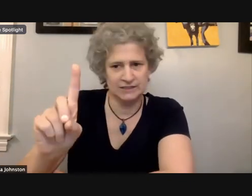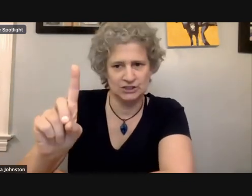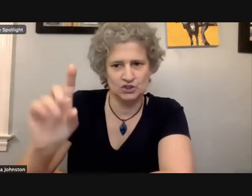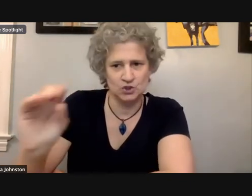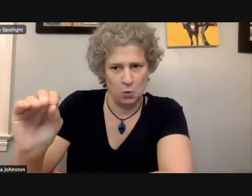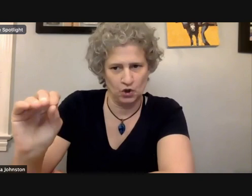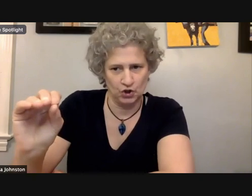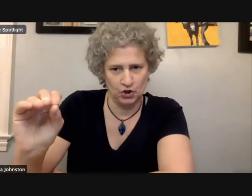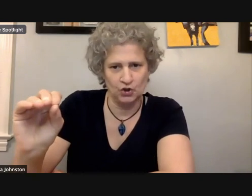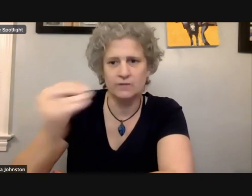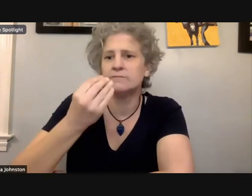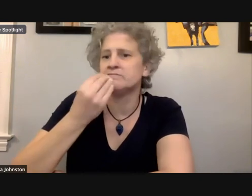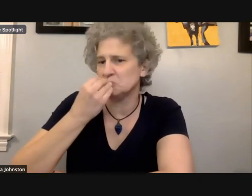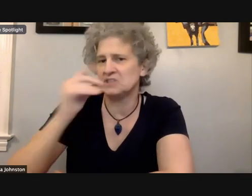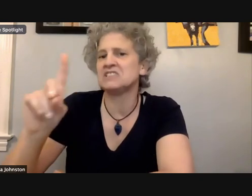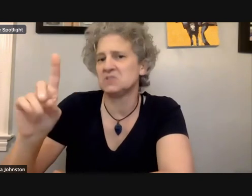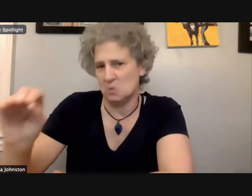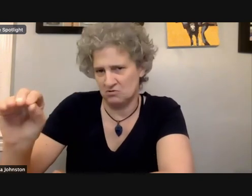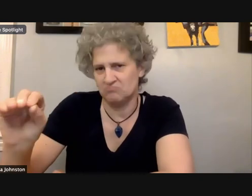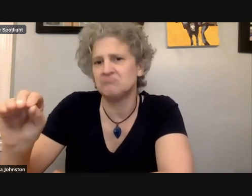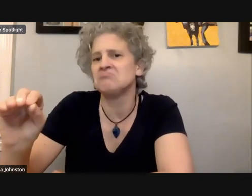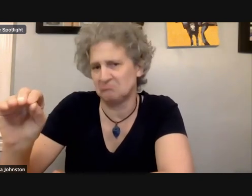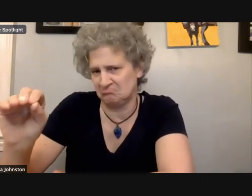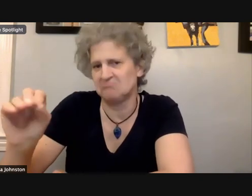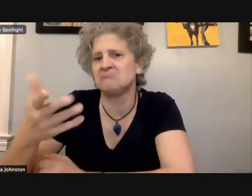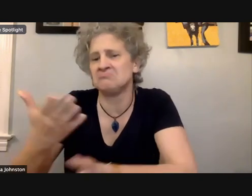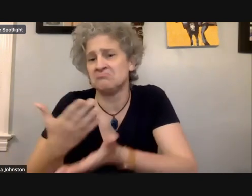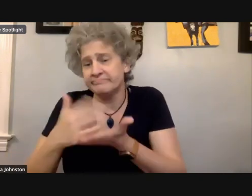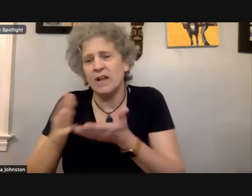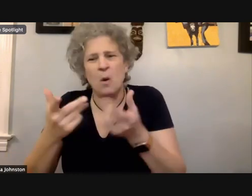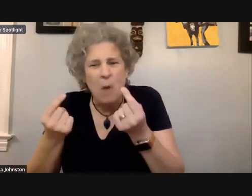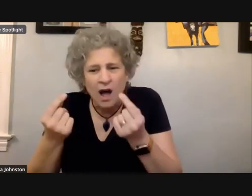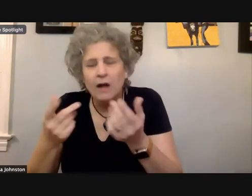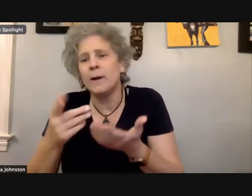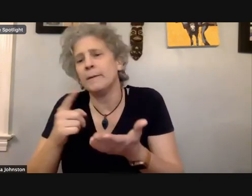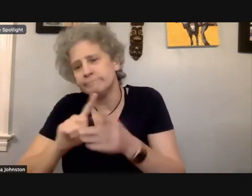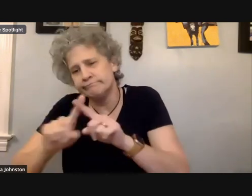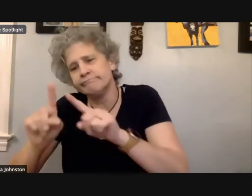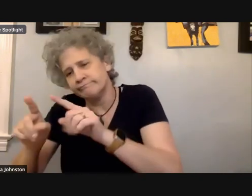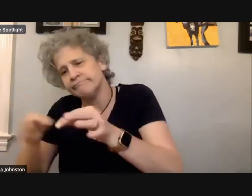Okay, so food DO would be food disorder, so eating disorder.